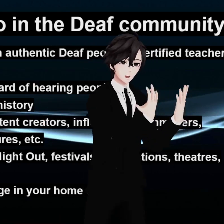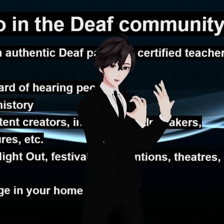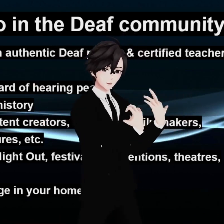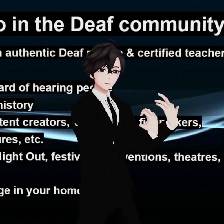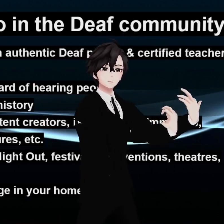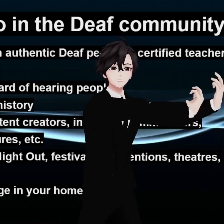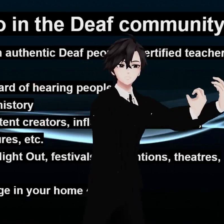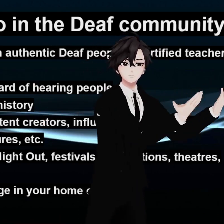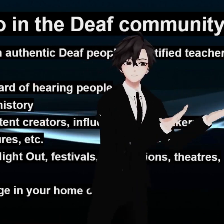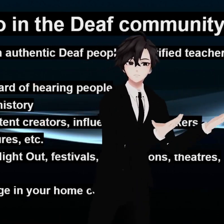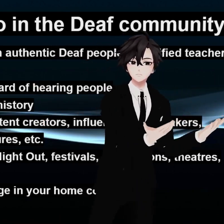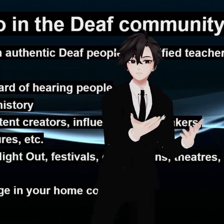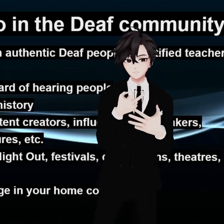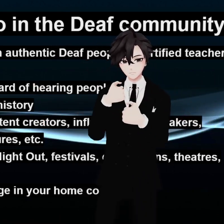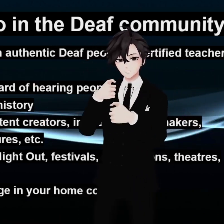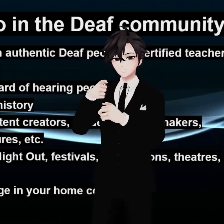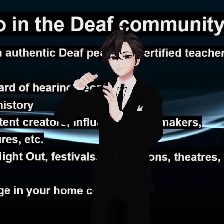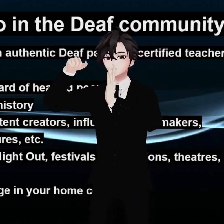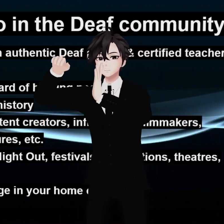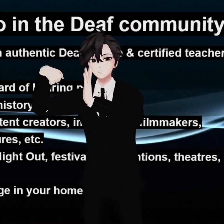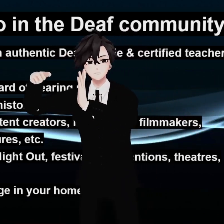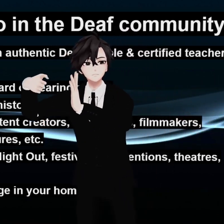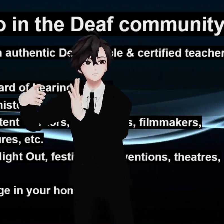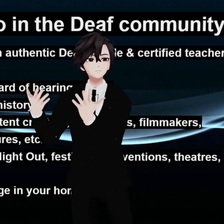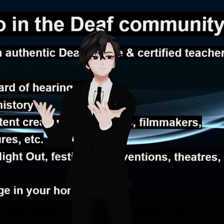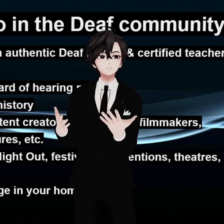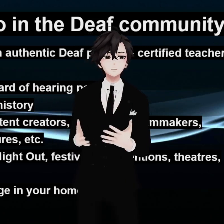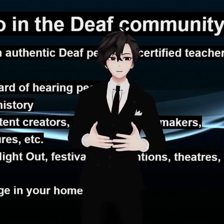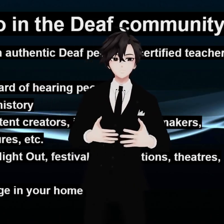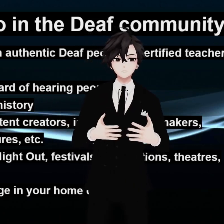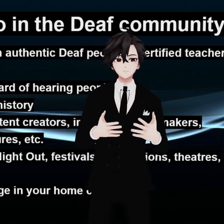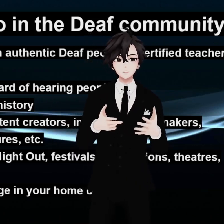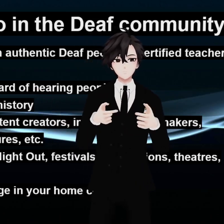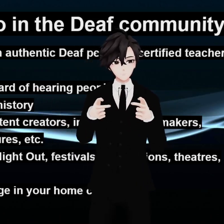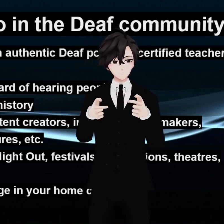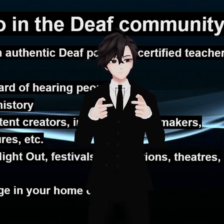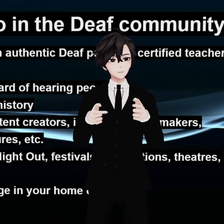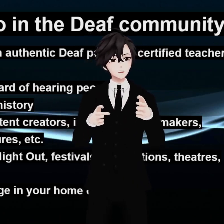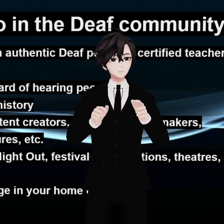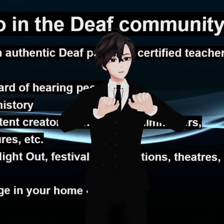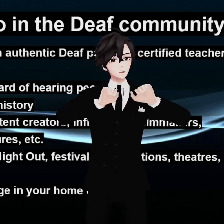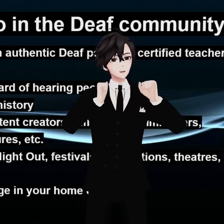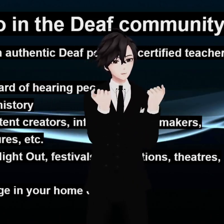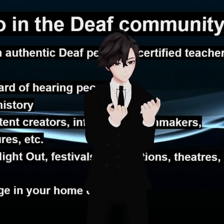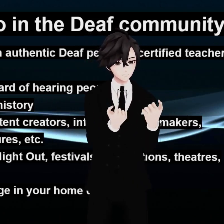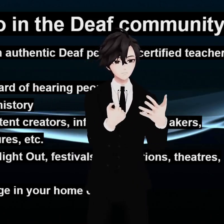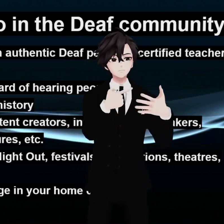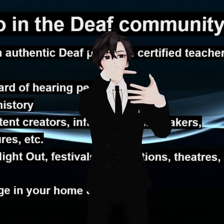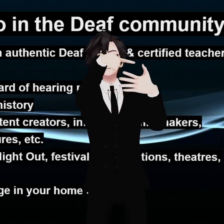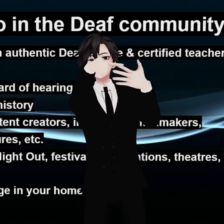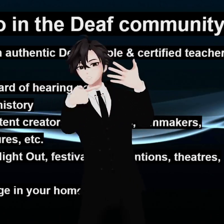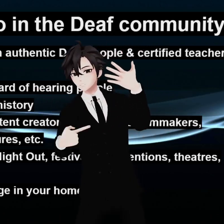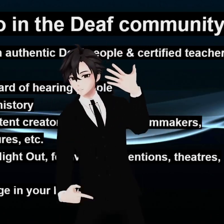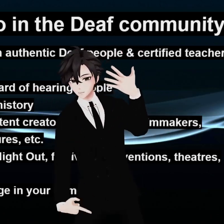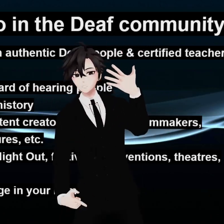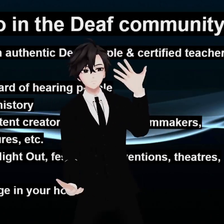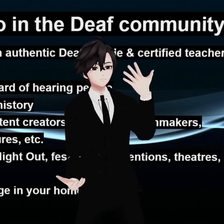influence audiences, make films, manage organizations, and so